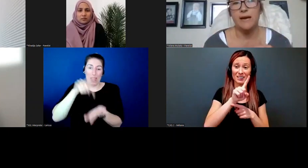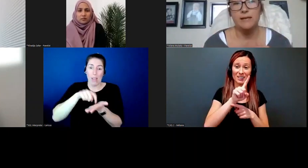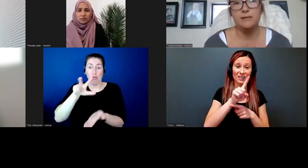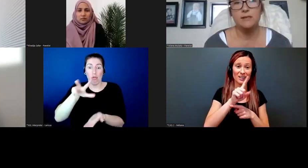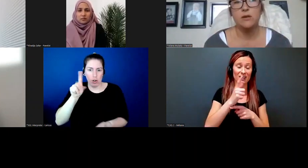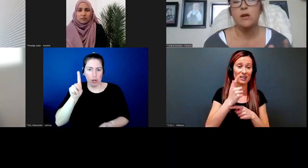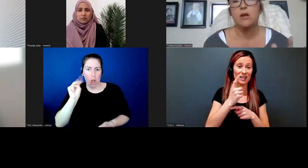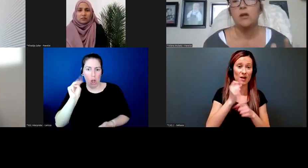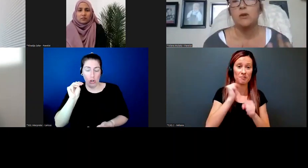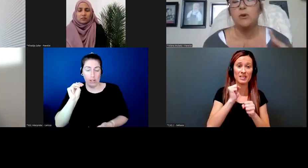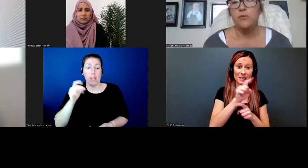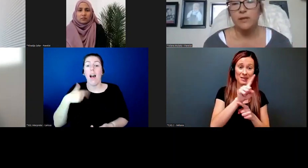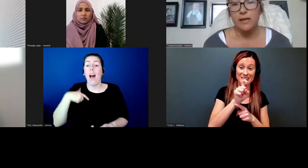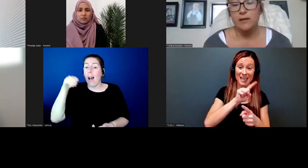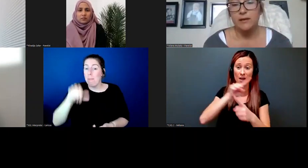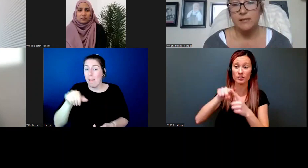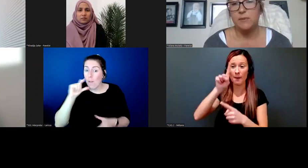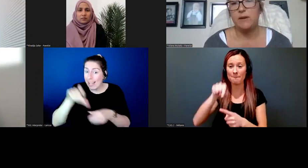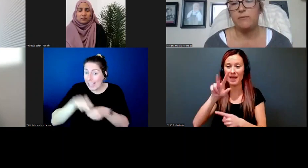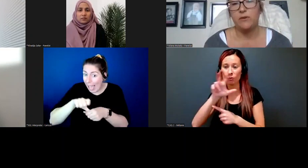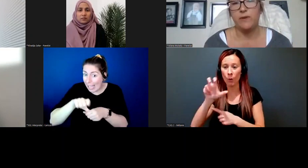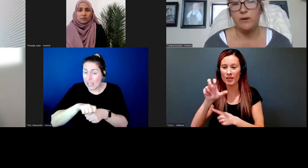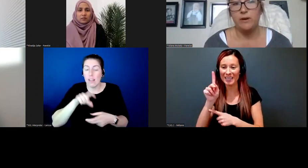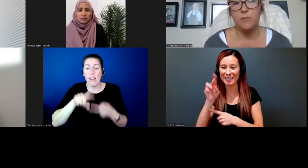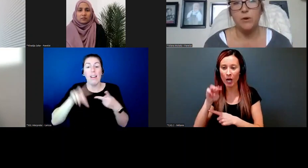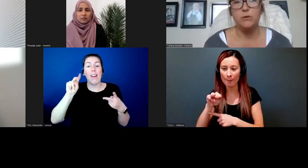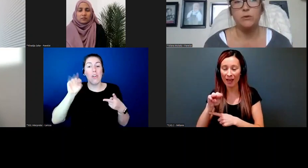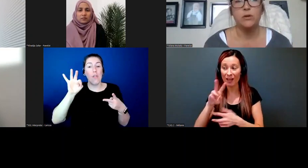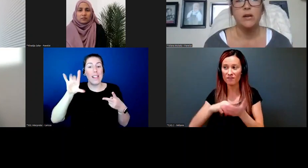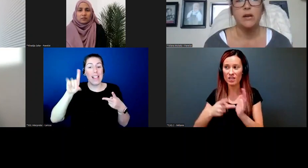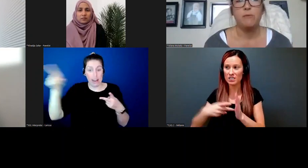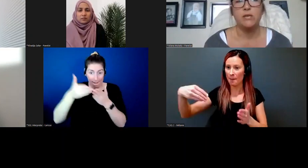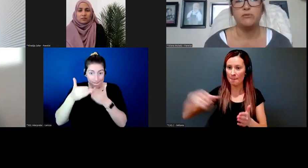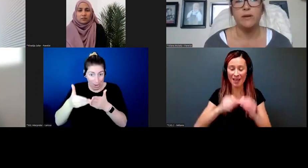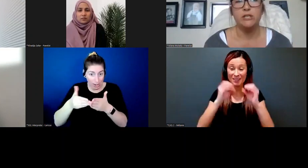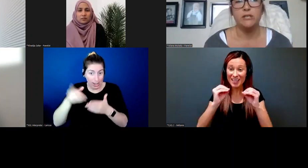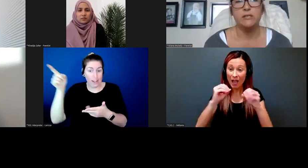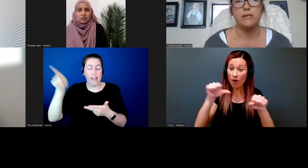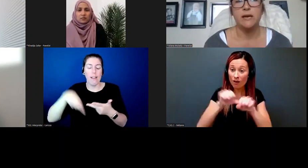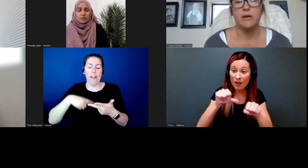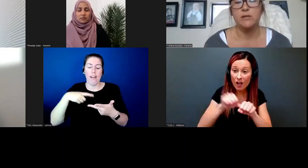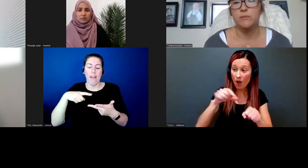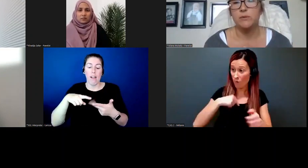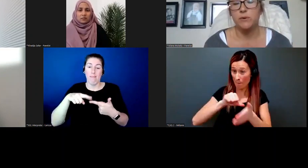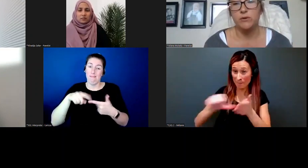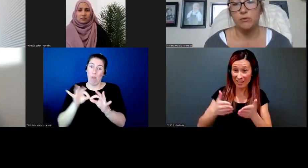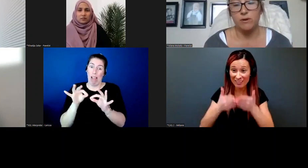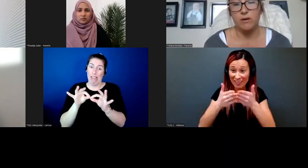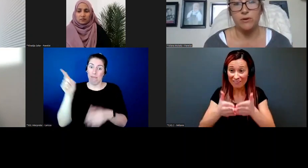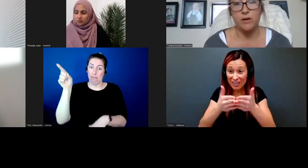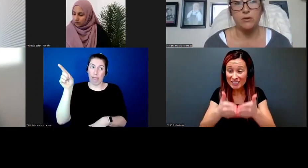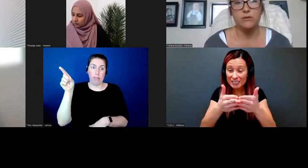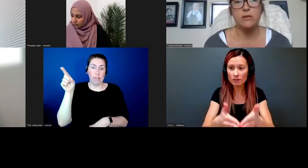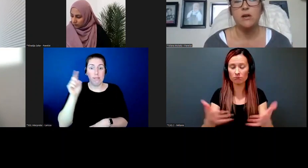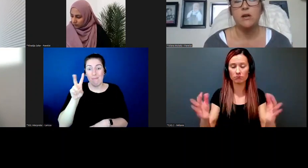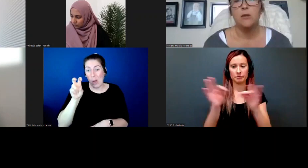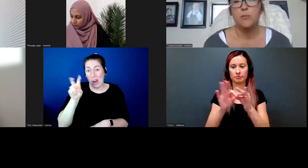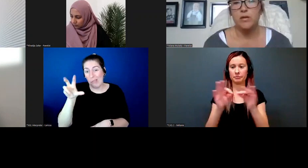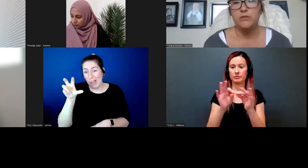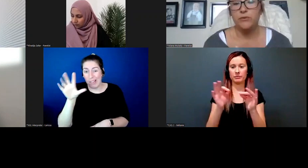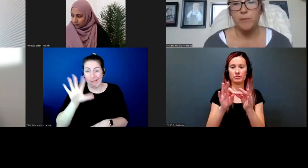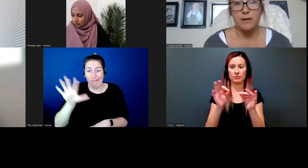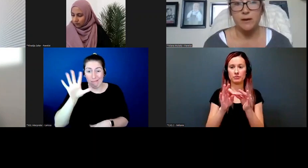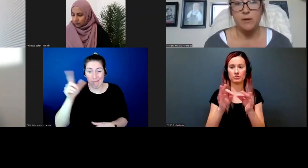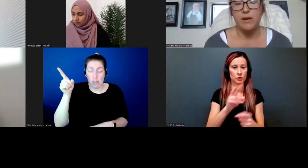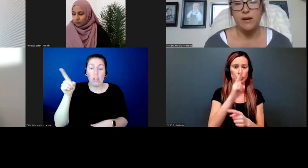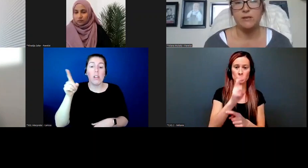pay for gas. Newfoundland has to pay for the ferry, the boat, which ranges anywhere from $200 to $300. The